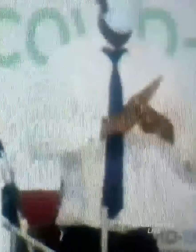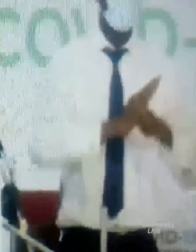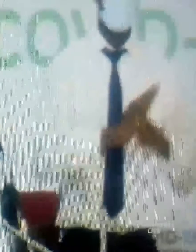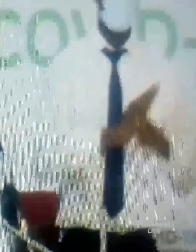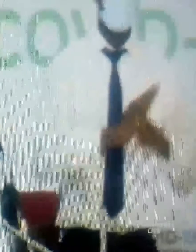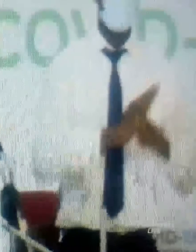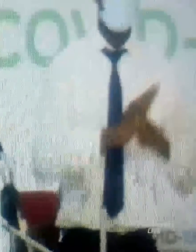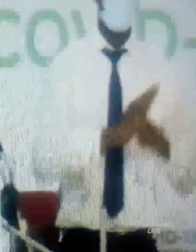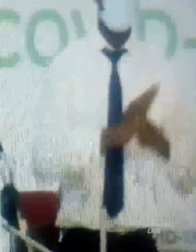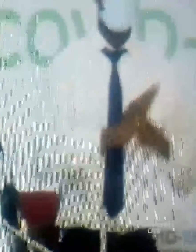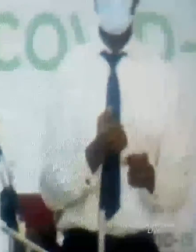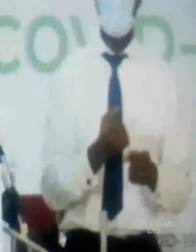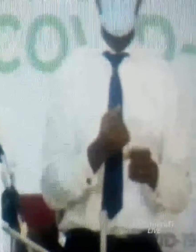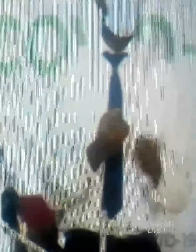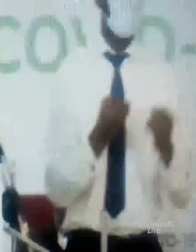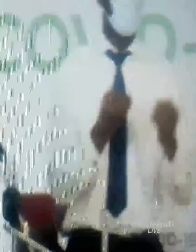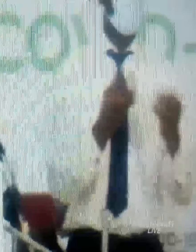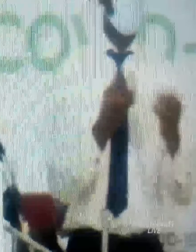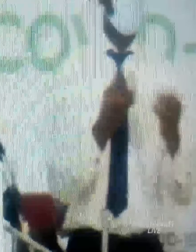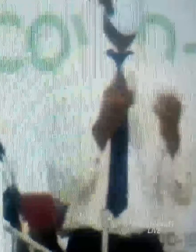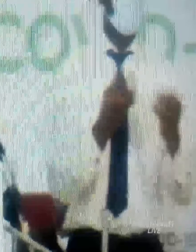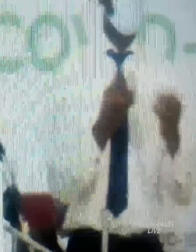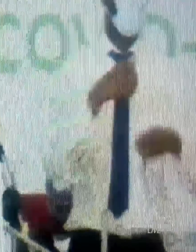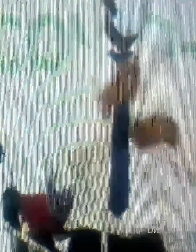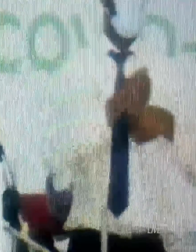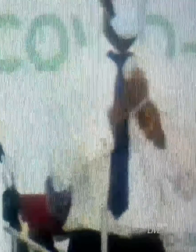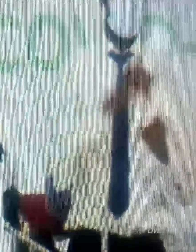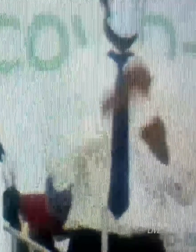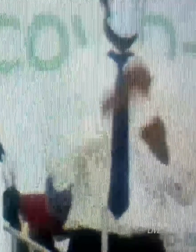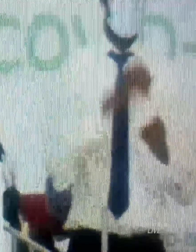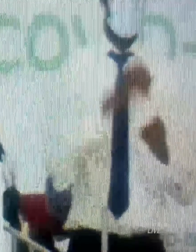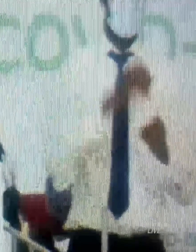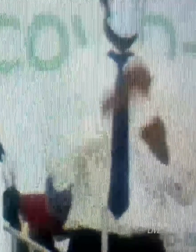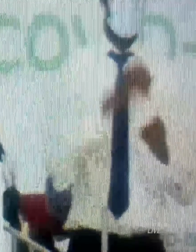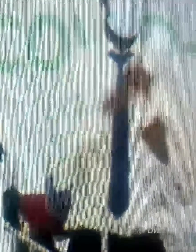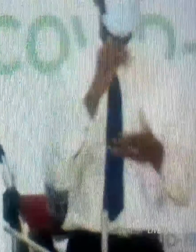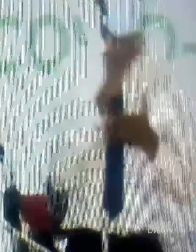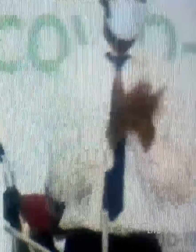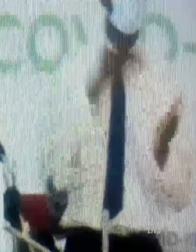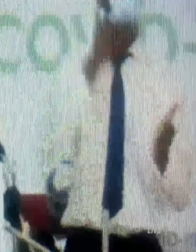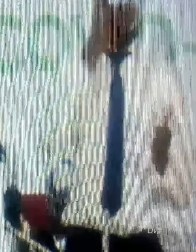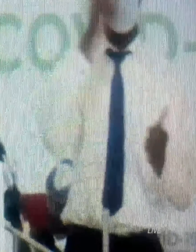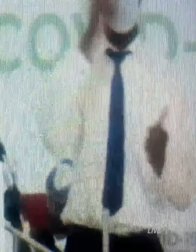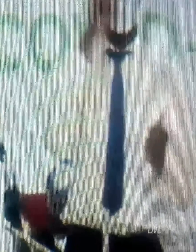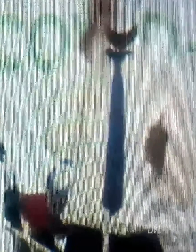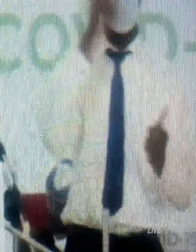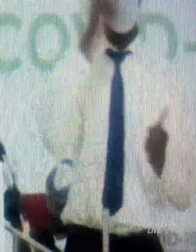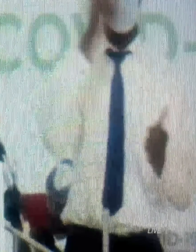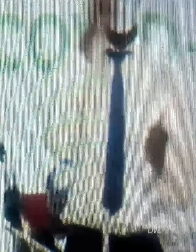if not even better than the imported ones. So I think